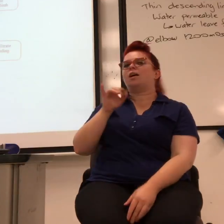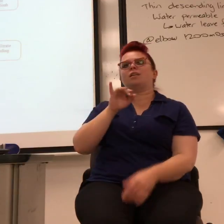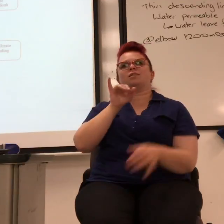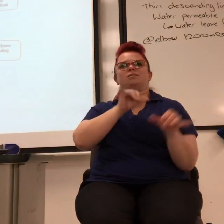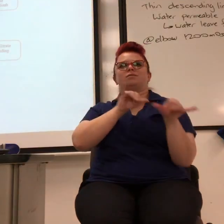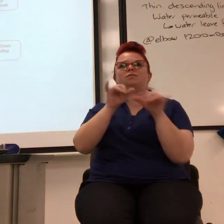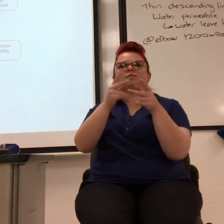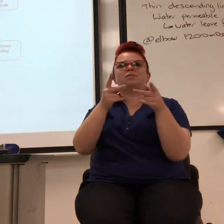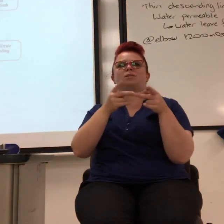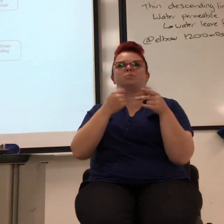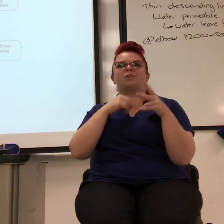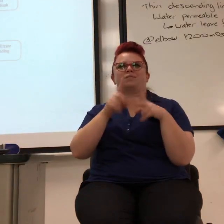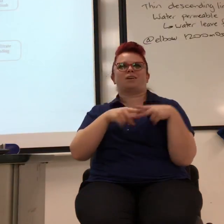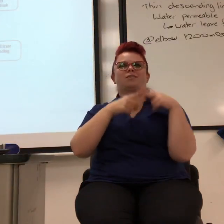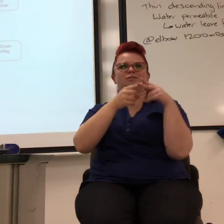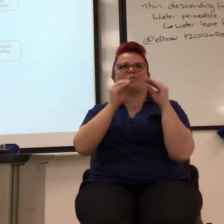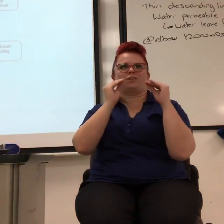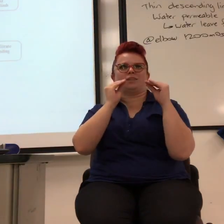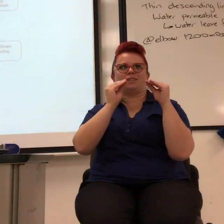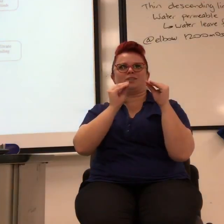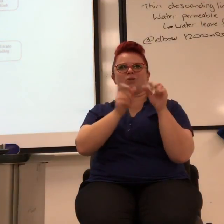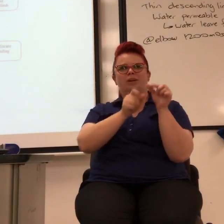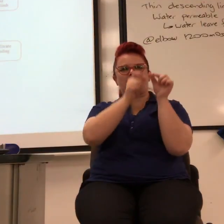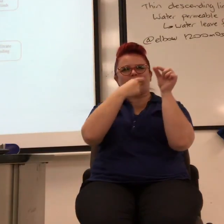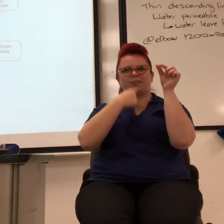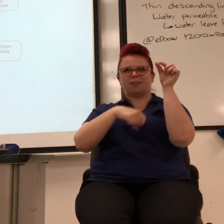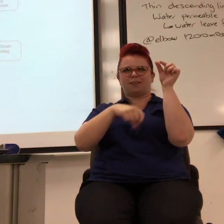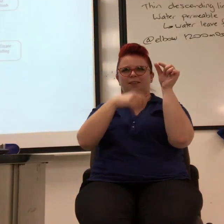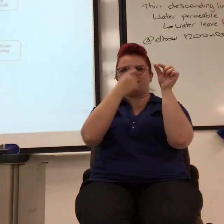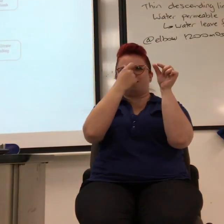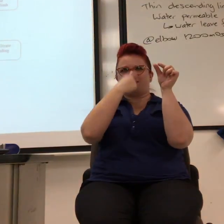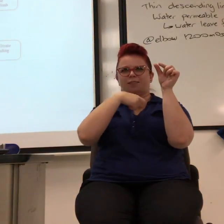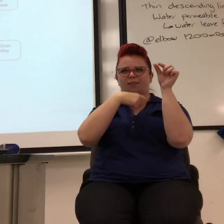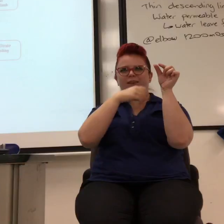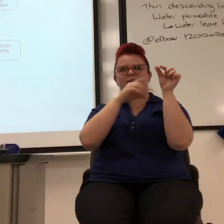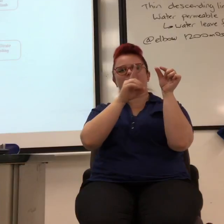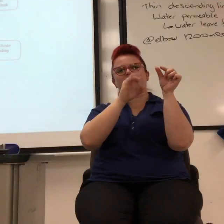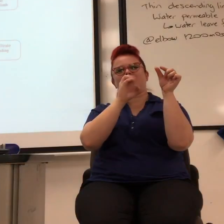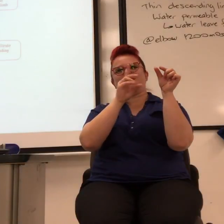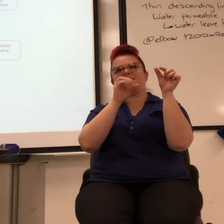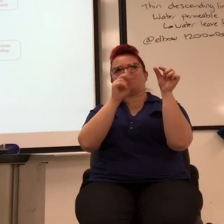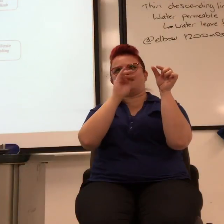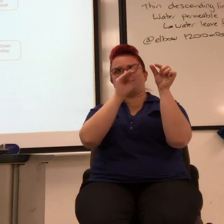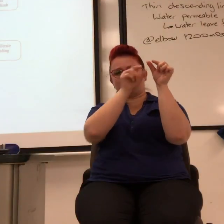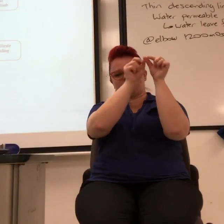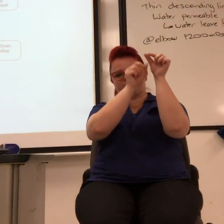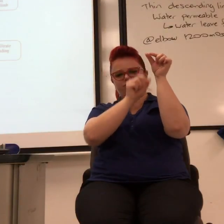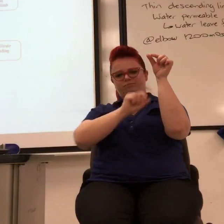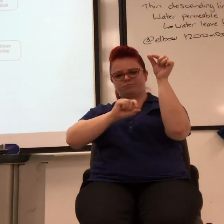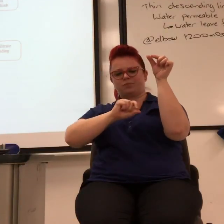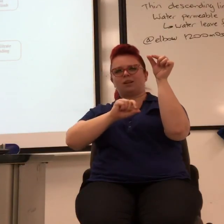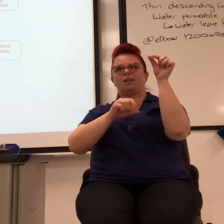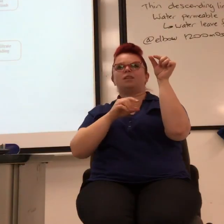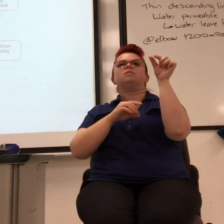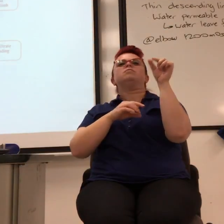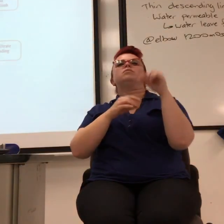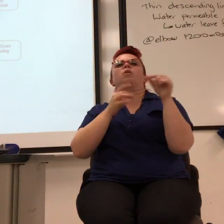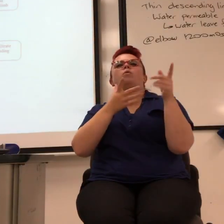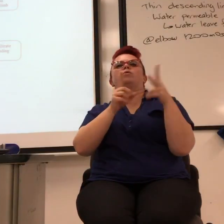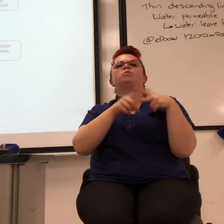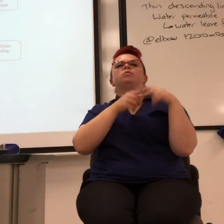it, in the thin descending limb where the filtrate enters. Let's start there and go through the process, and all the time think to